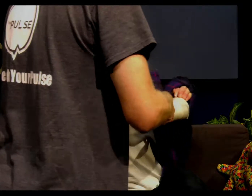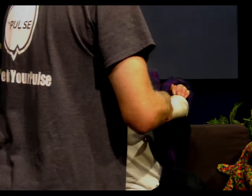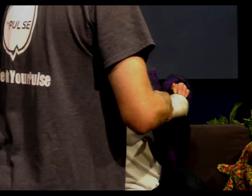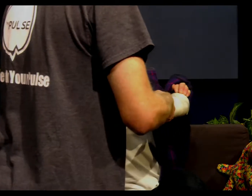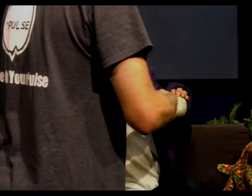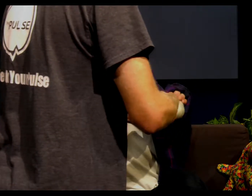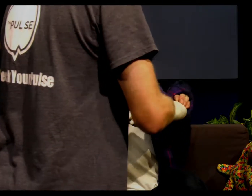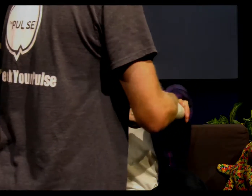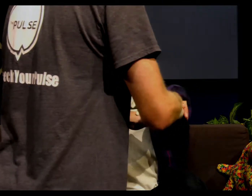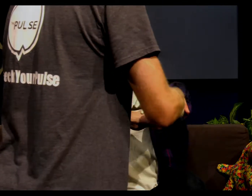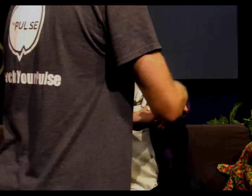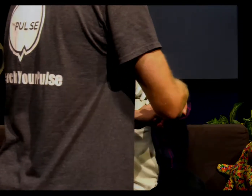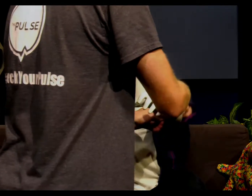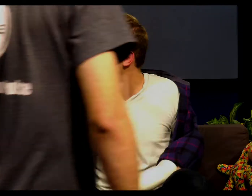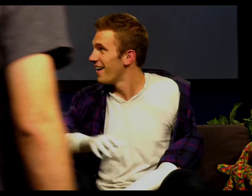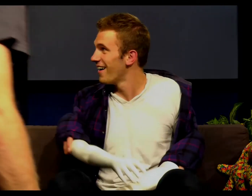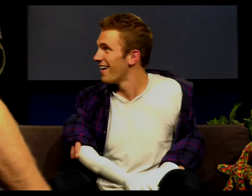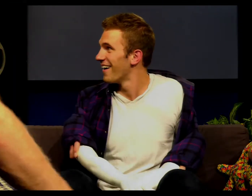Let's do it. Come on.